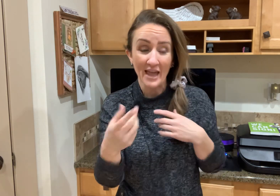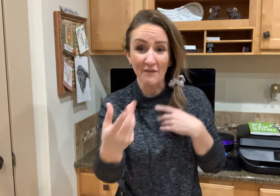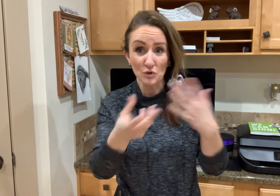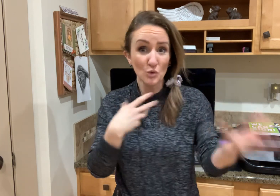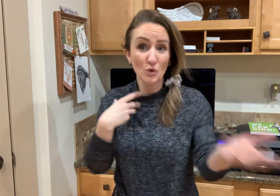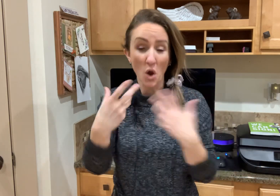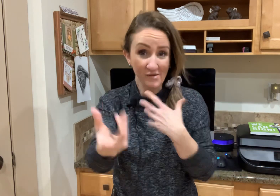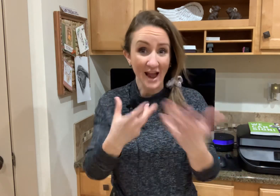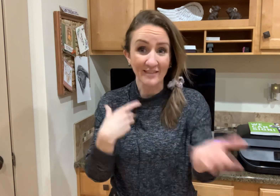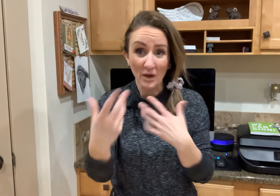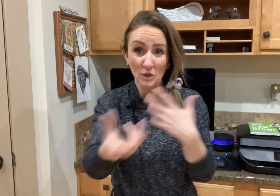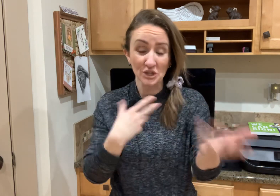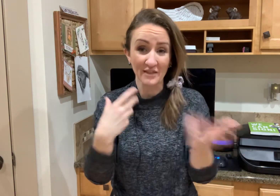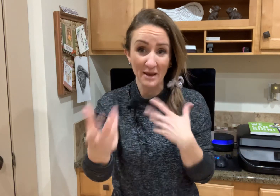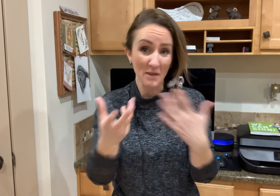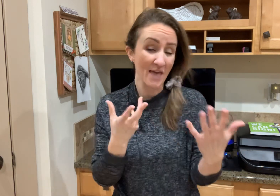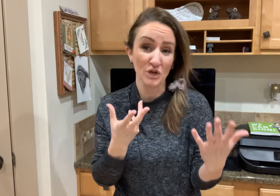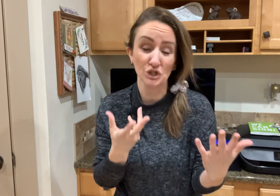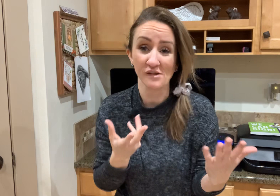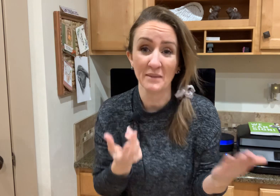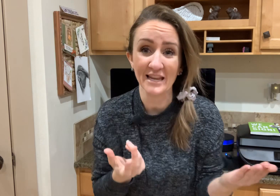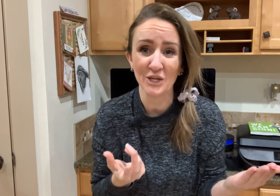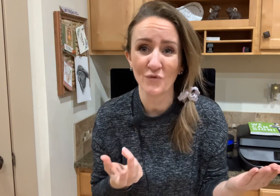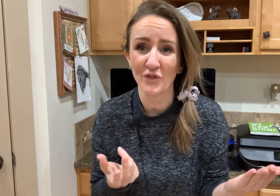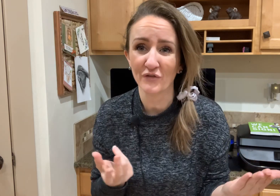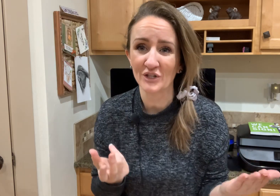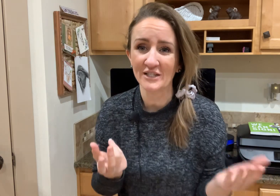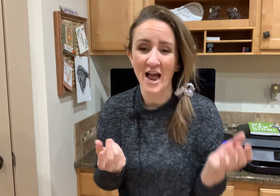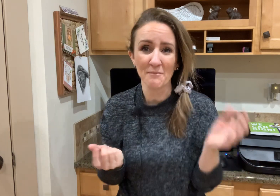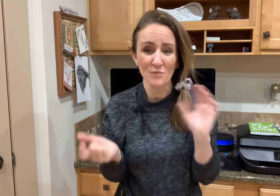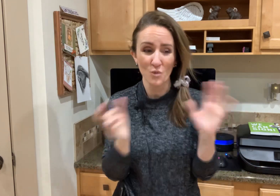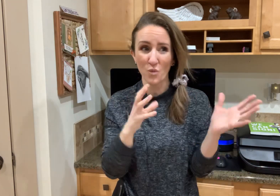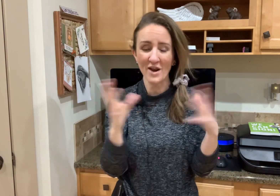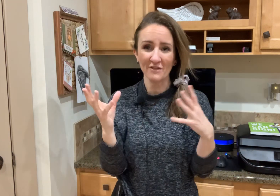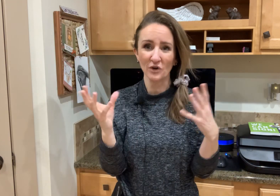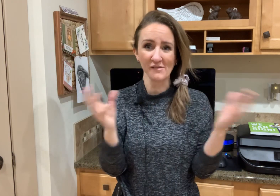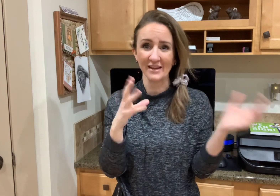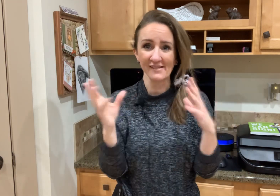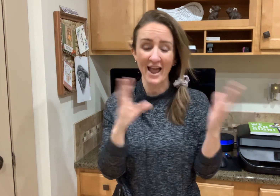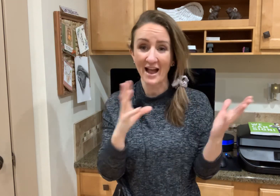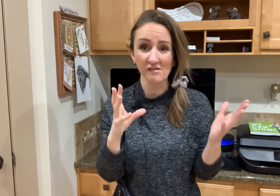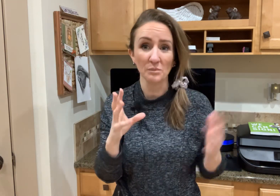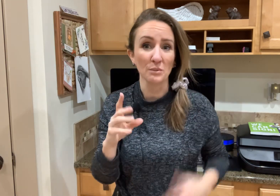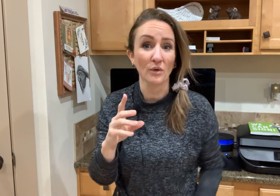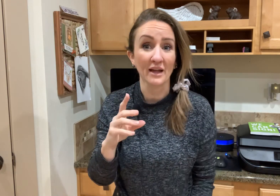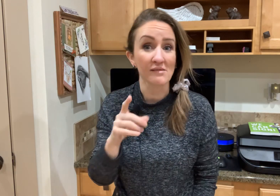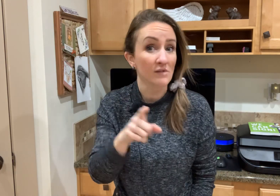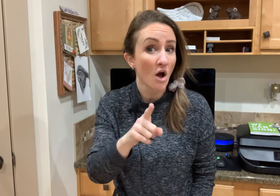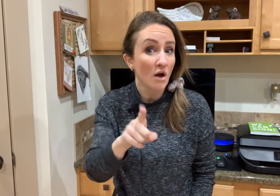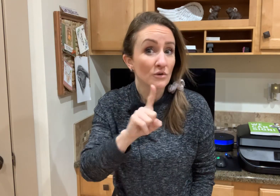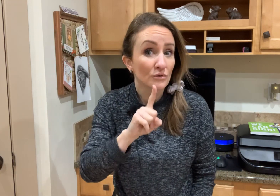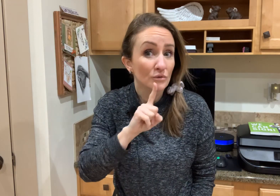you know sign language and they're just meeting you for the first time, one of the first things they ask people is,